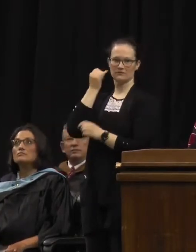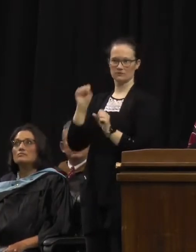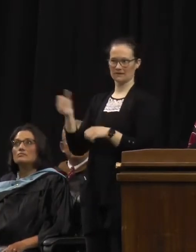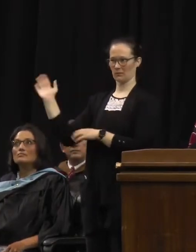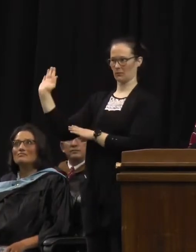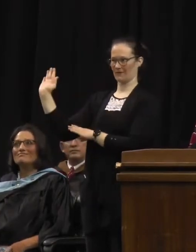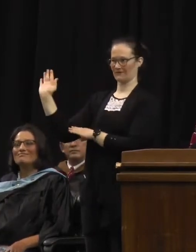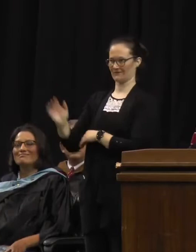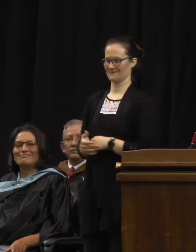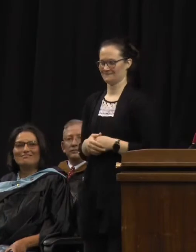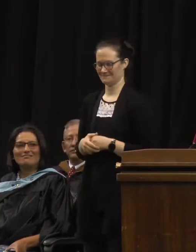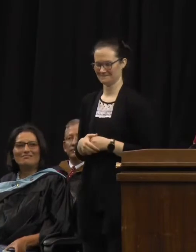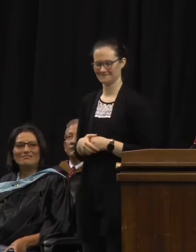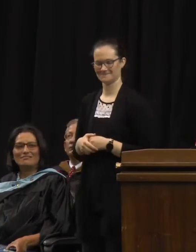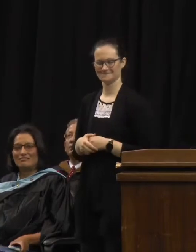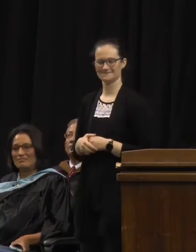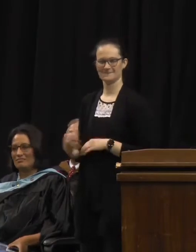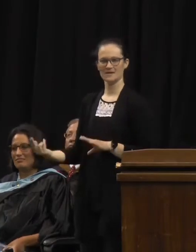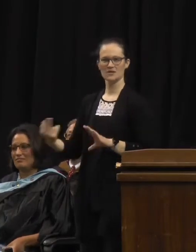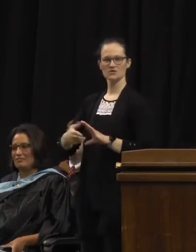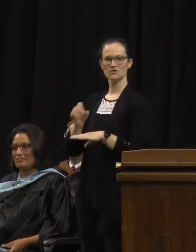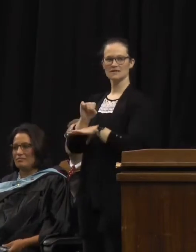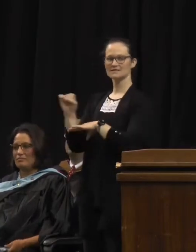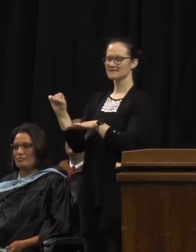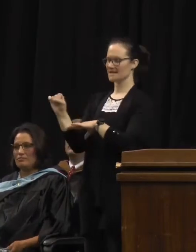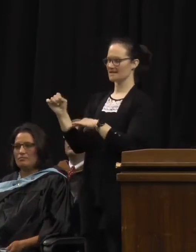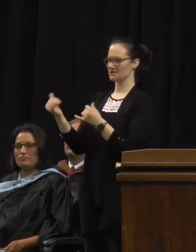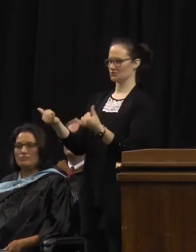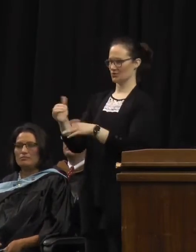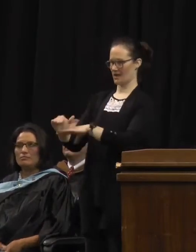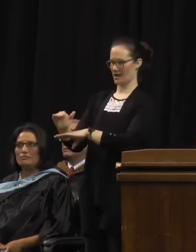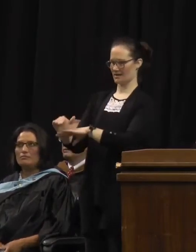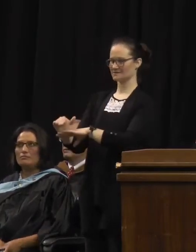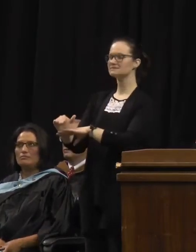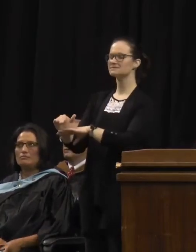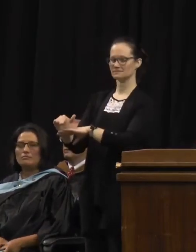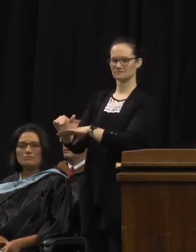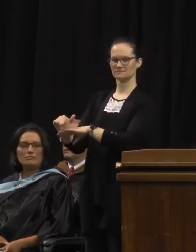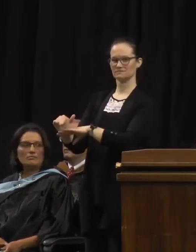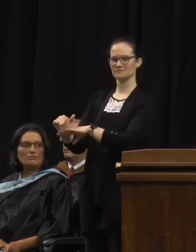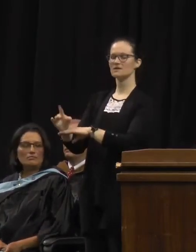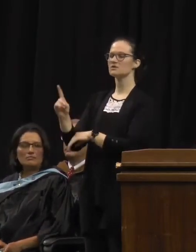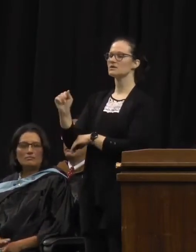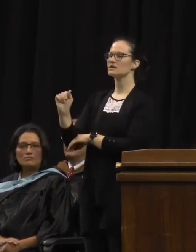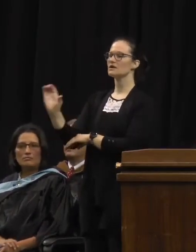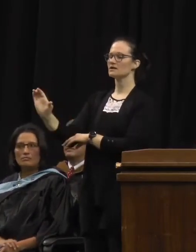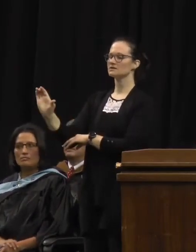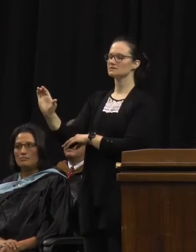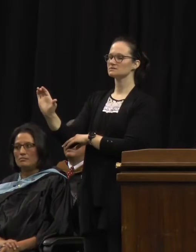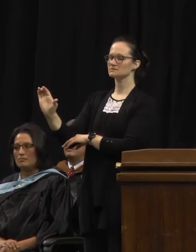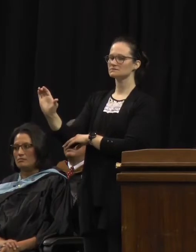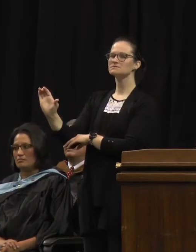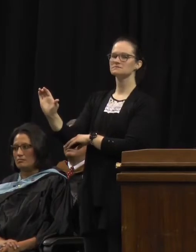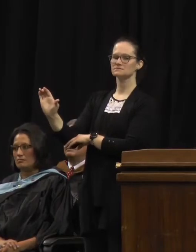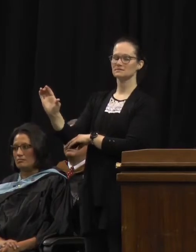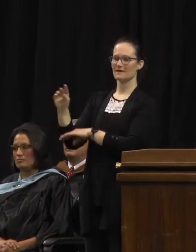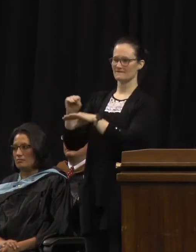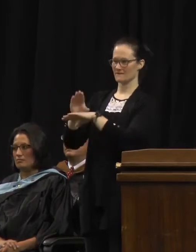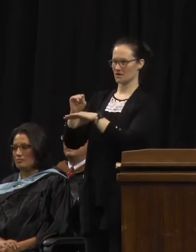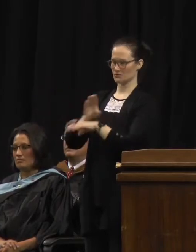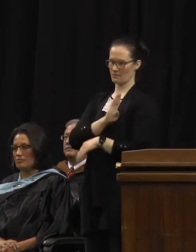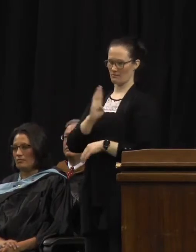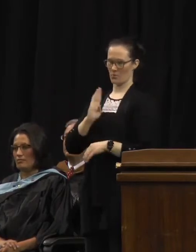you prefer. Joining us tonight on the platform this evening are our Doña Ana Community College Advisory